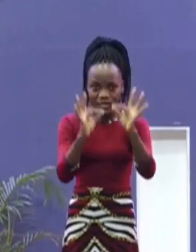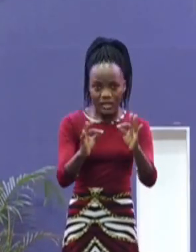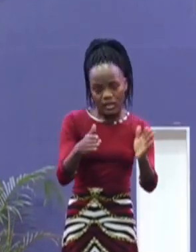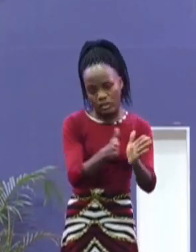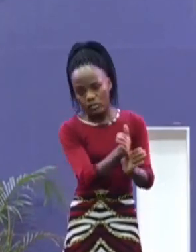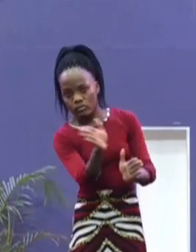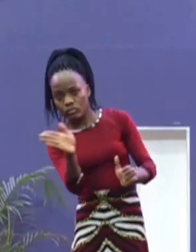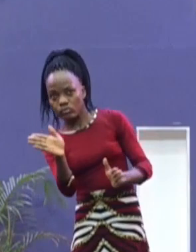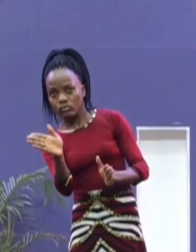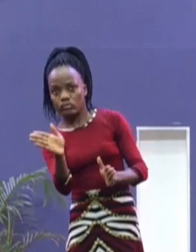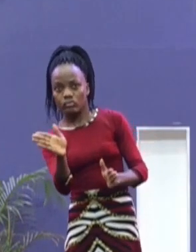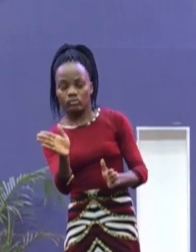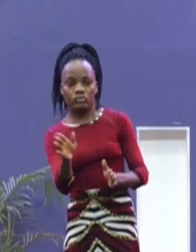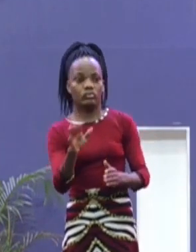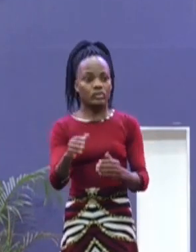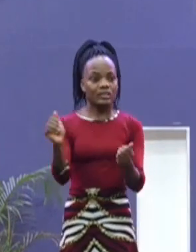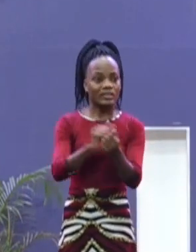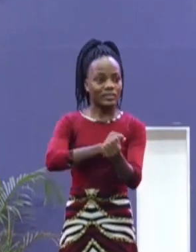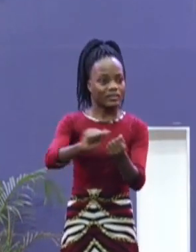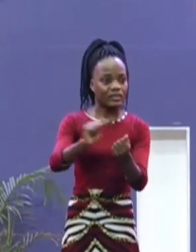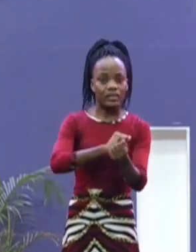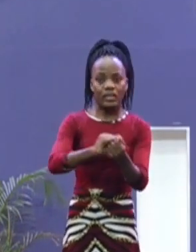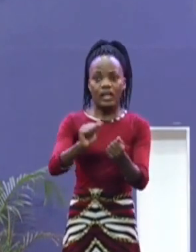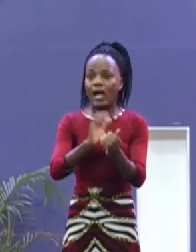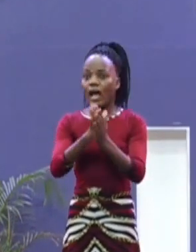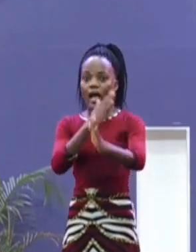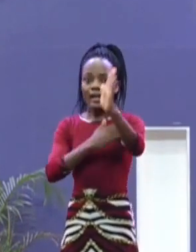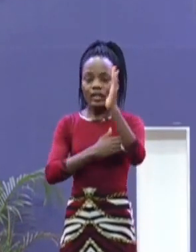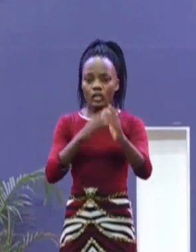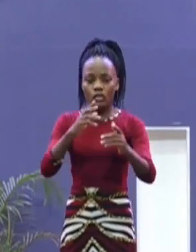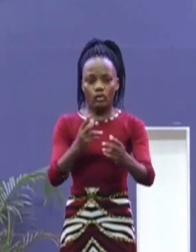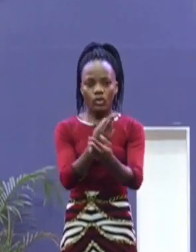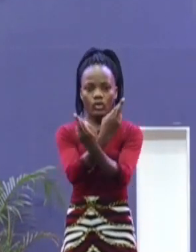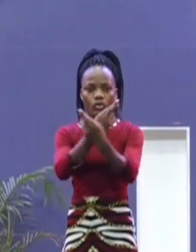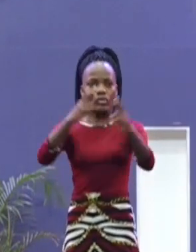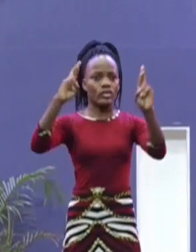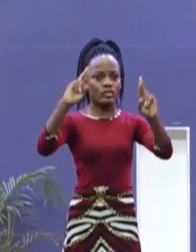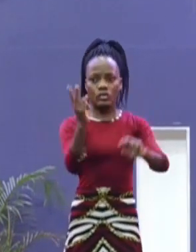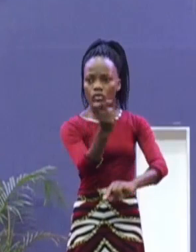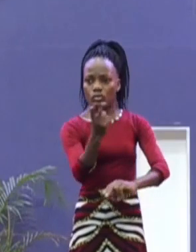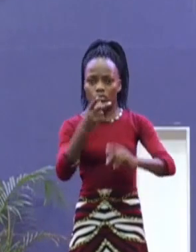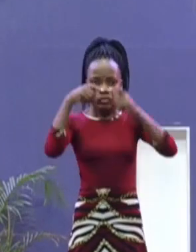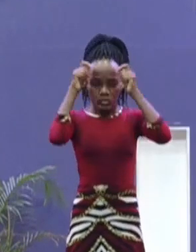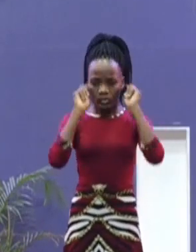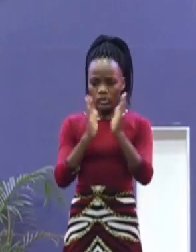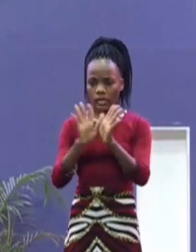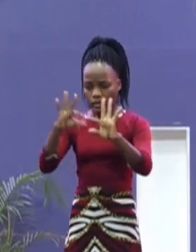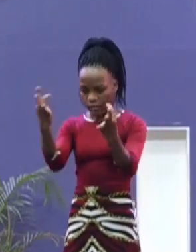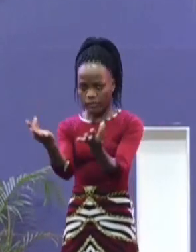destruction. And then he was able to rescue Lot and the family. On